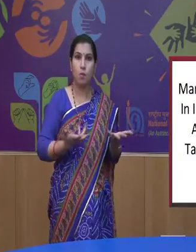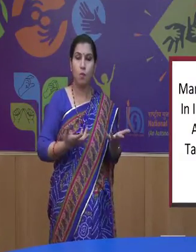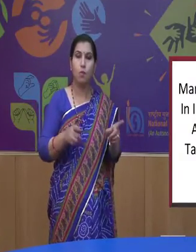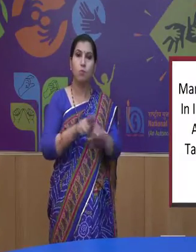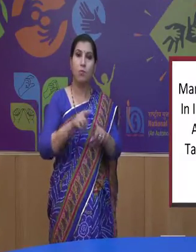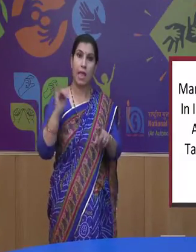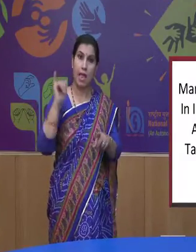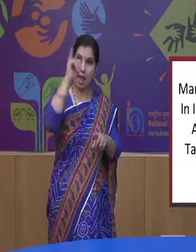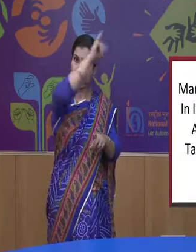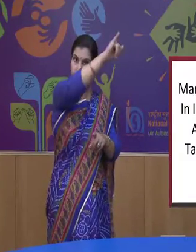Air Force,